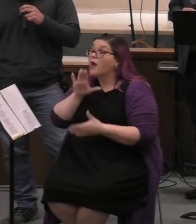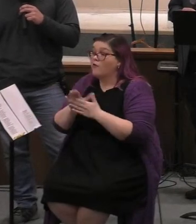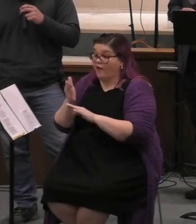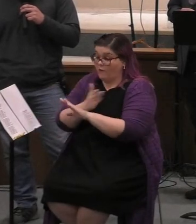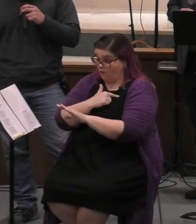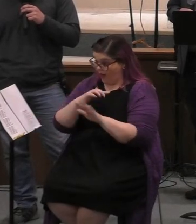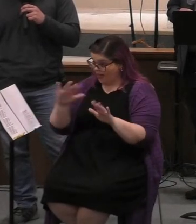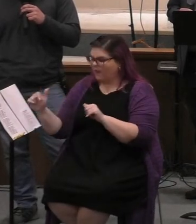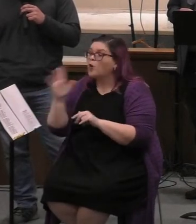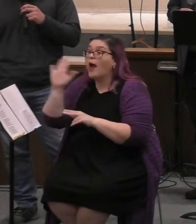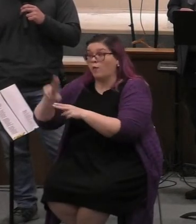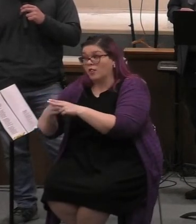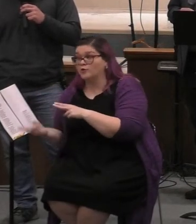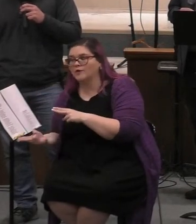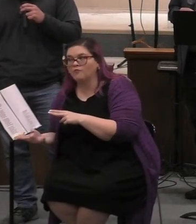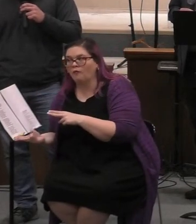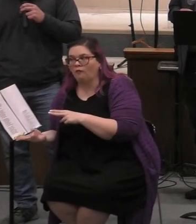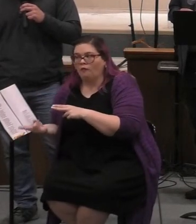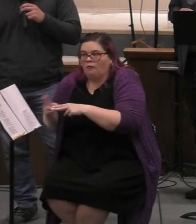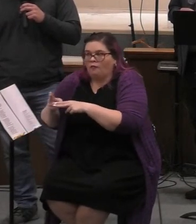5 pounds, and I gained probably double that. But